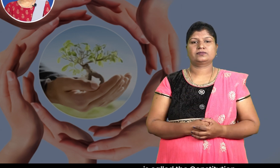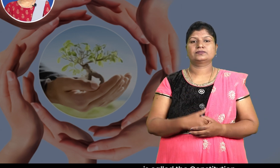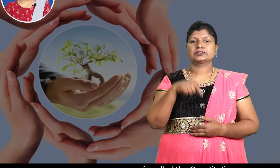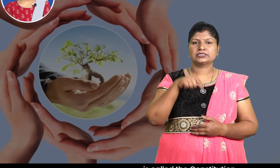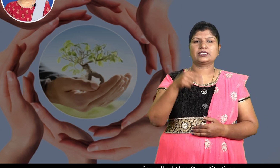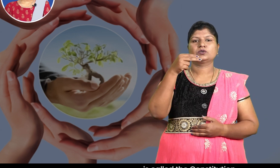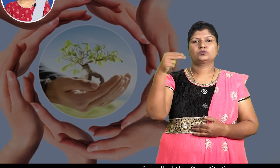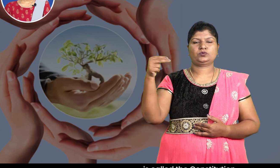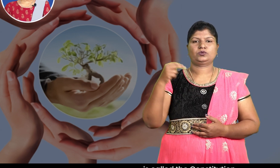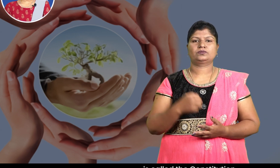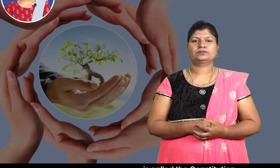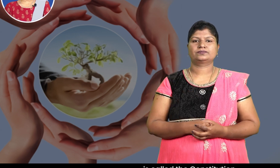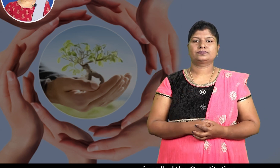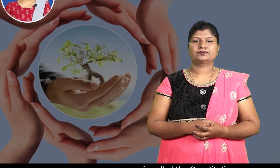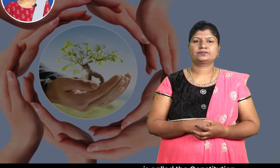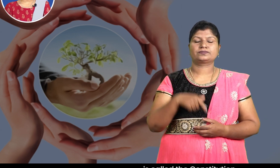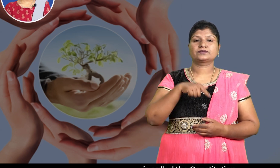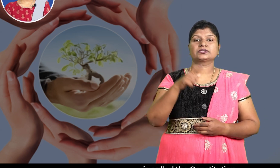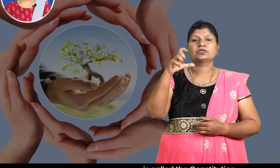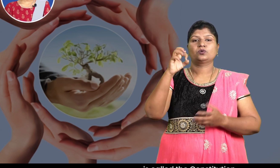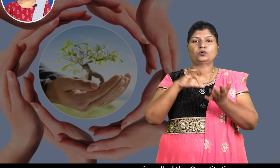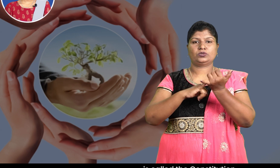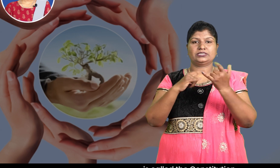is called the Constitution.